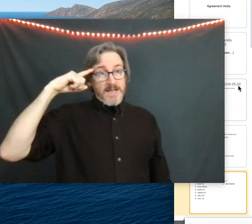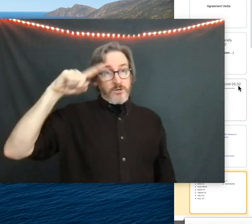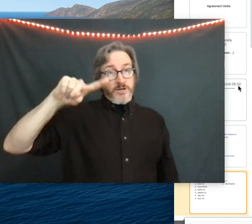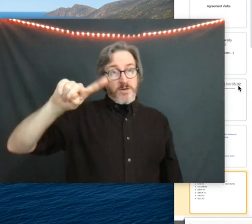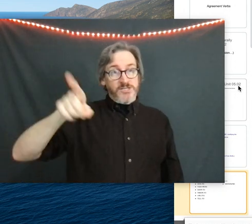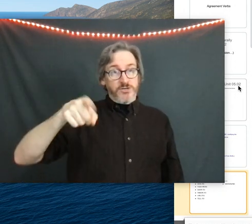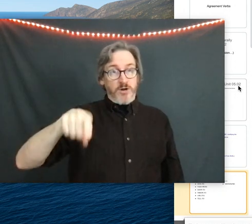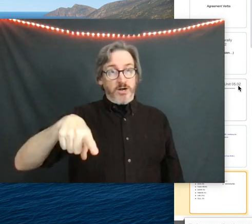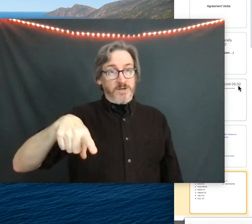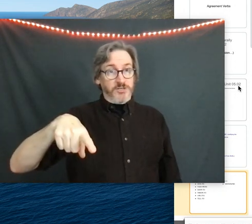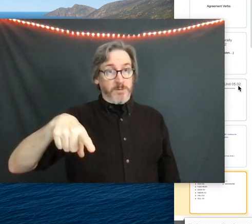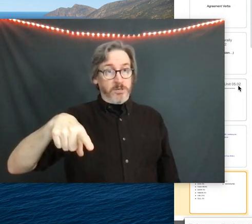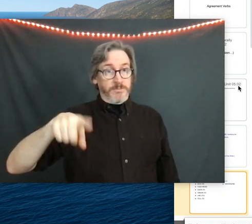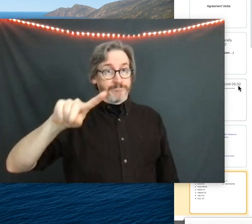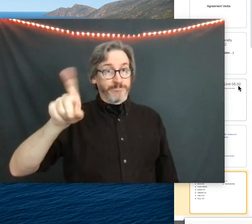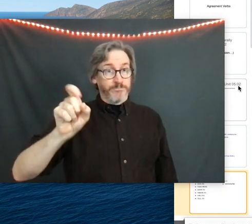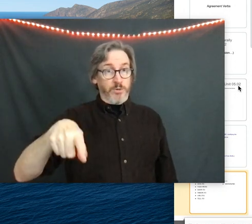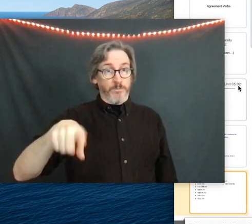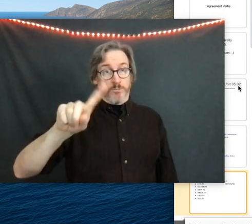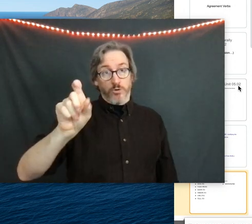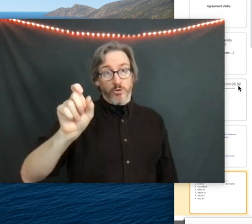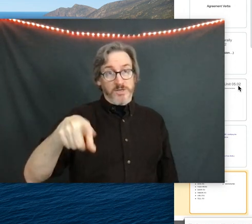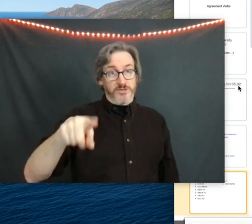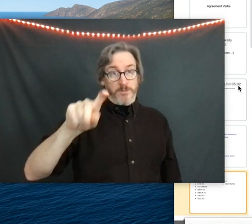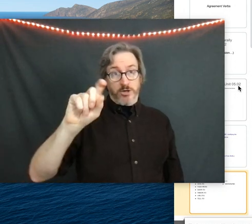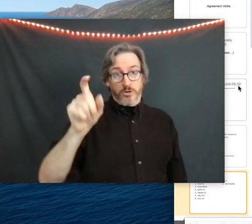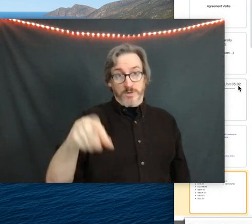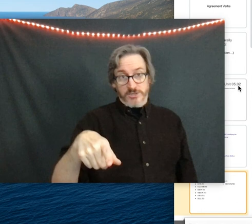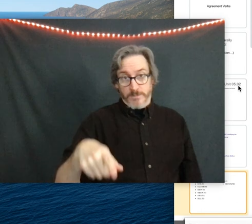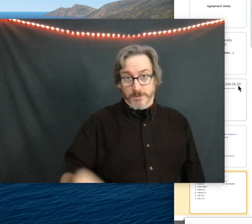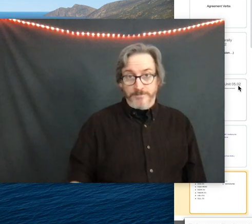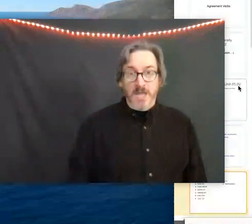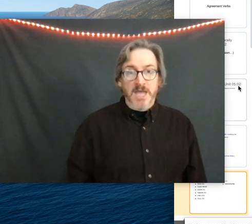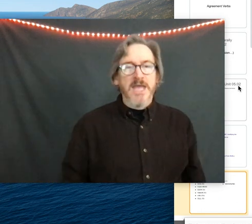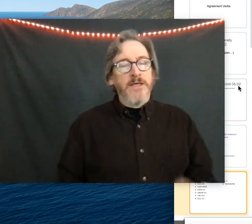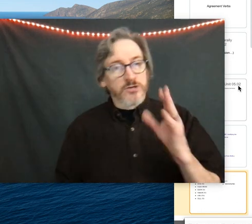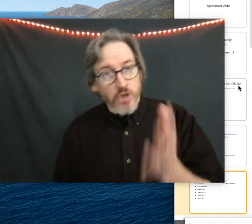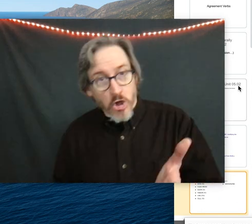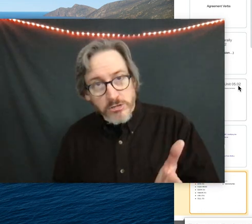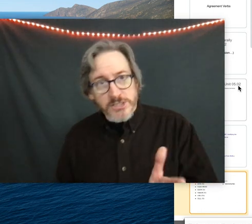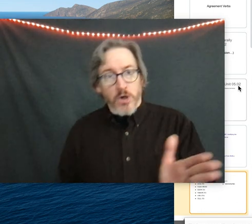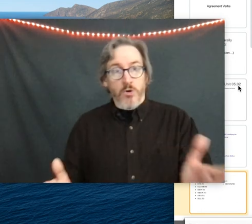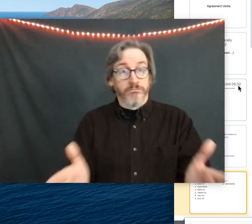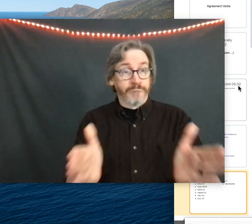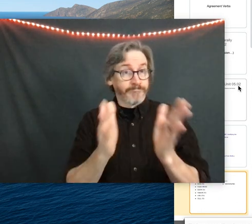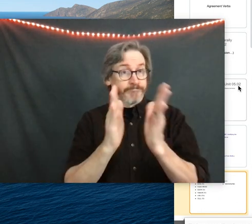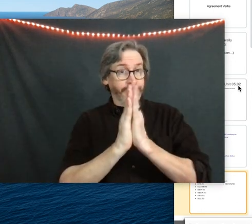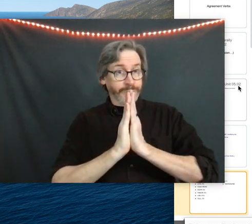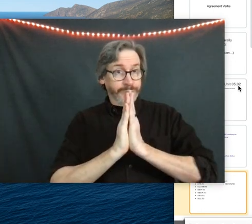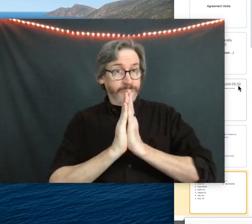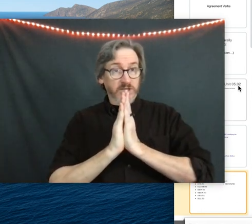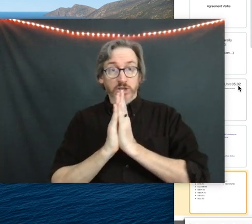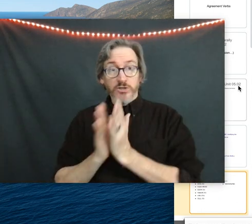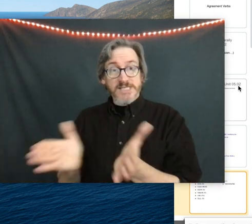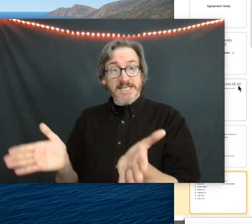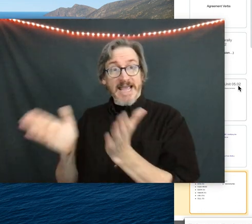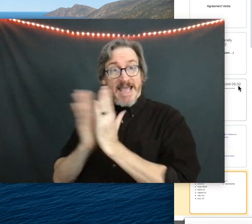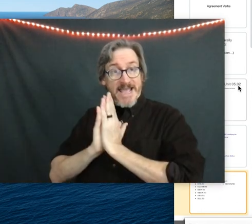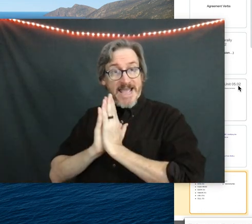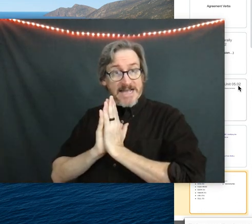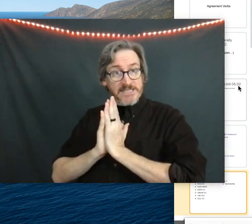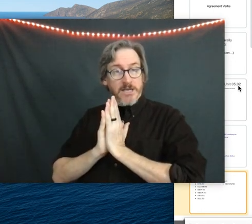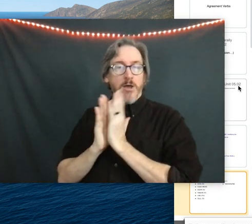The way I learned it was you're drawing a question mark. Question mark. There's also, you'll